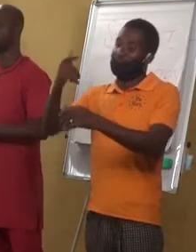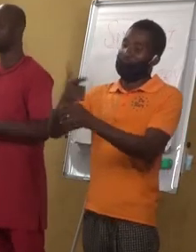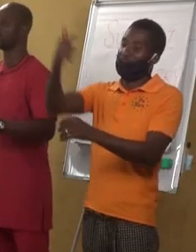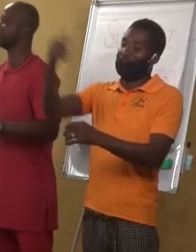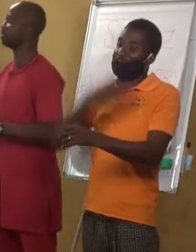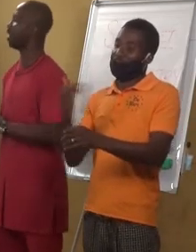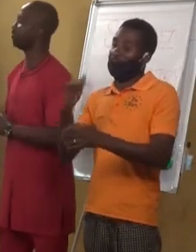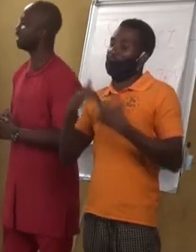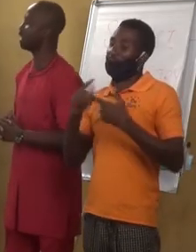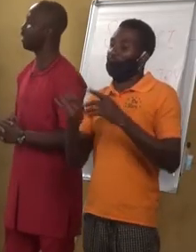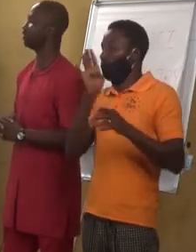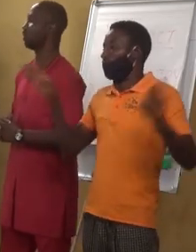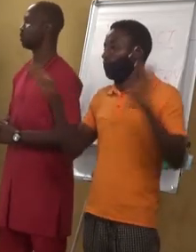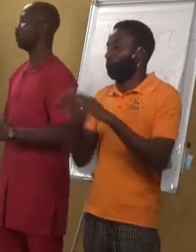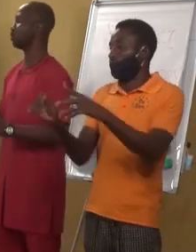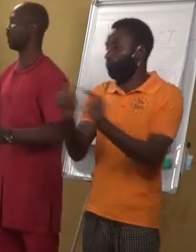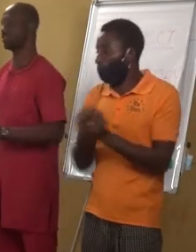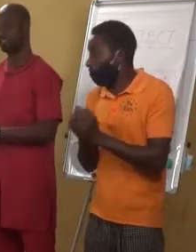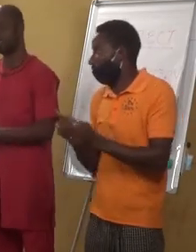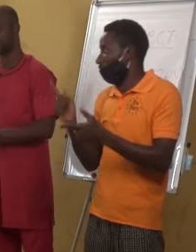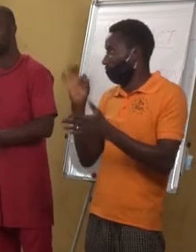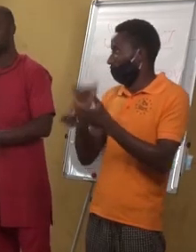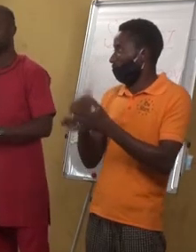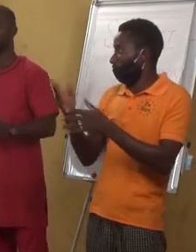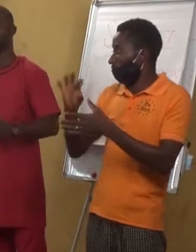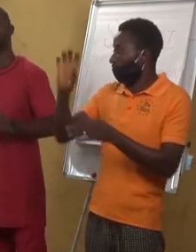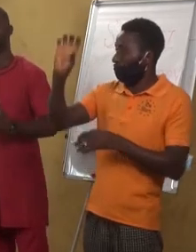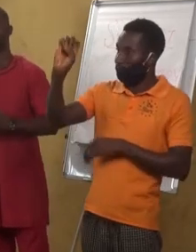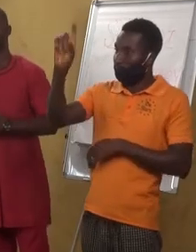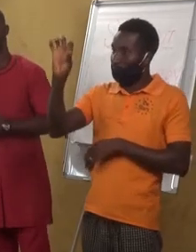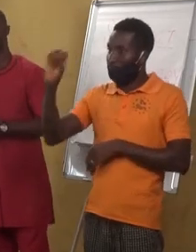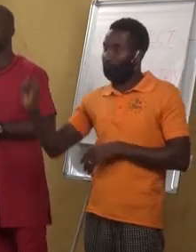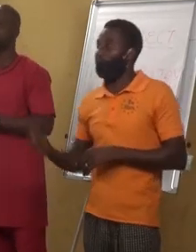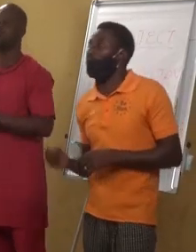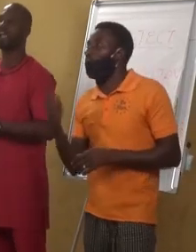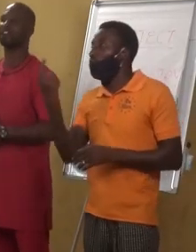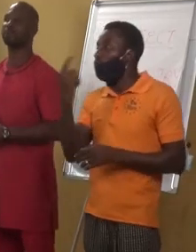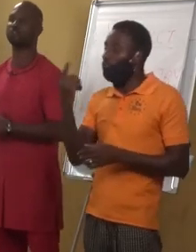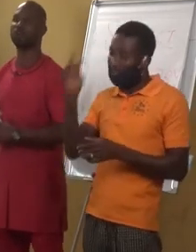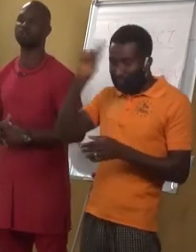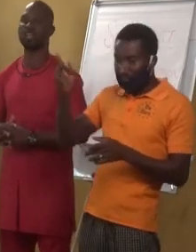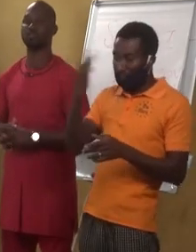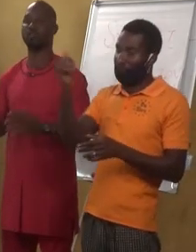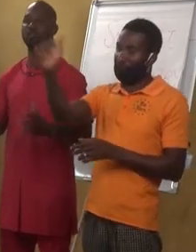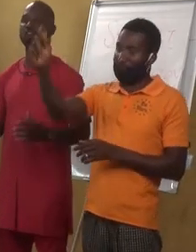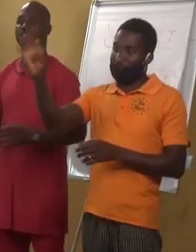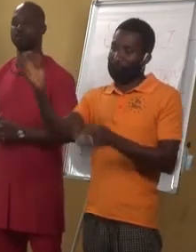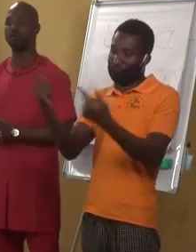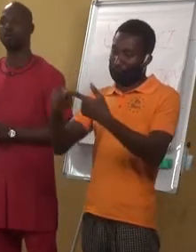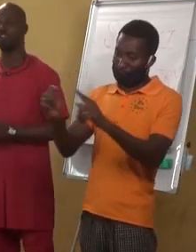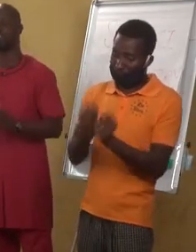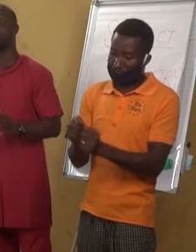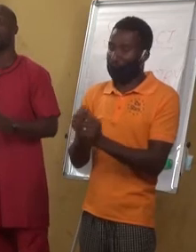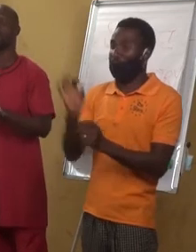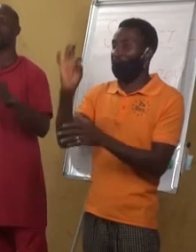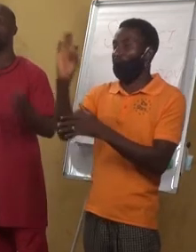together for this van der Waals force to exist. My friend also mentioned to you that the reason why atoms come together to form a molecule,